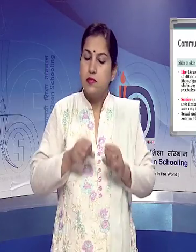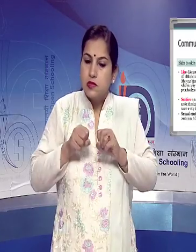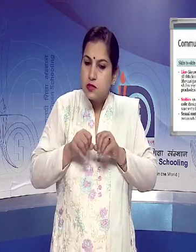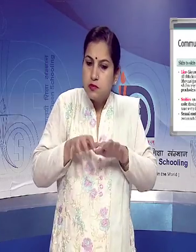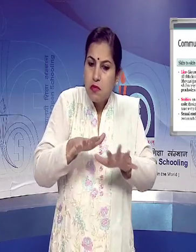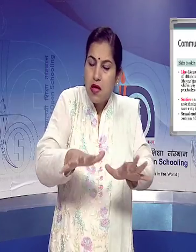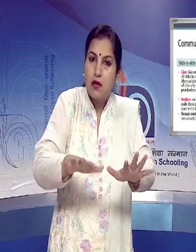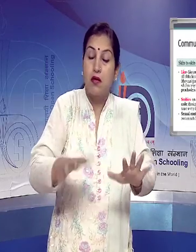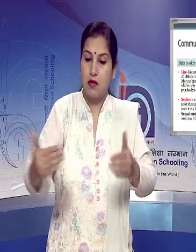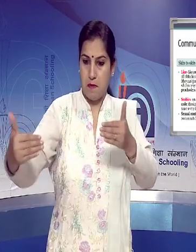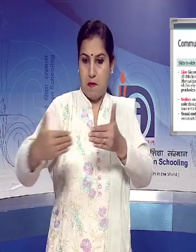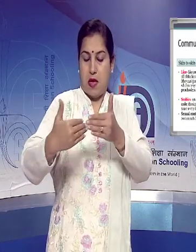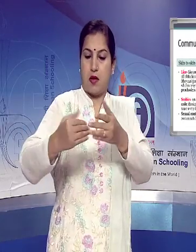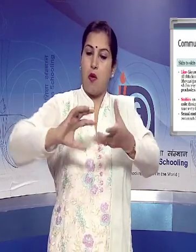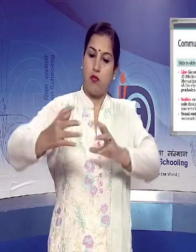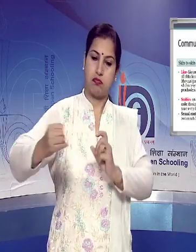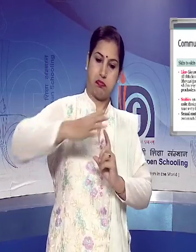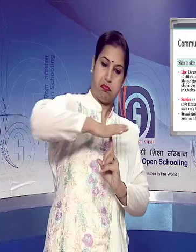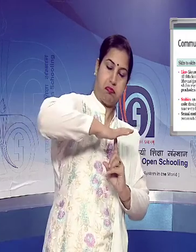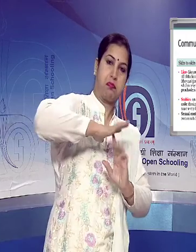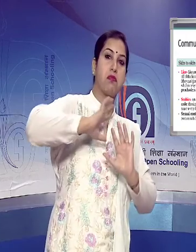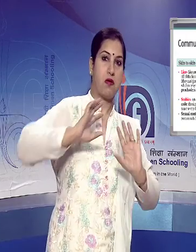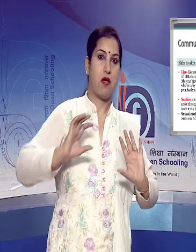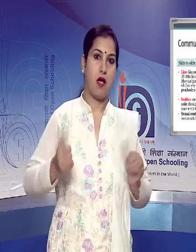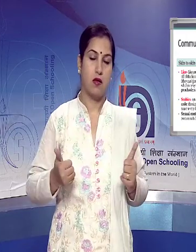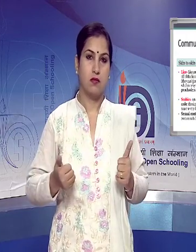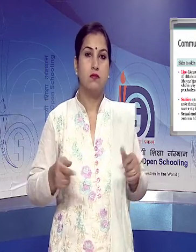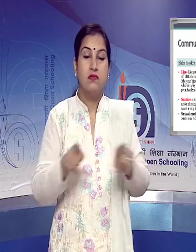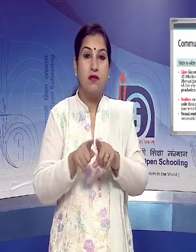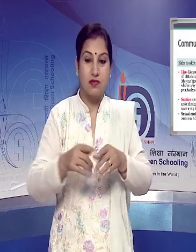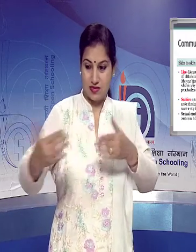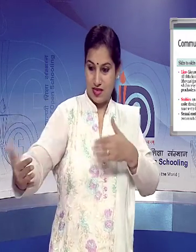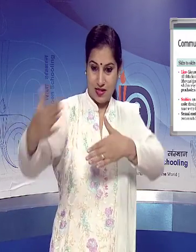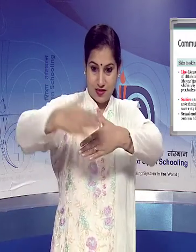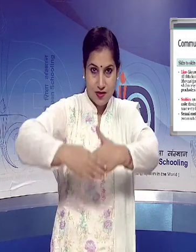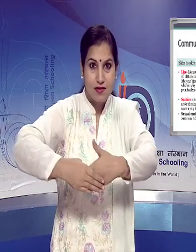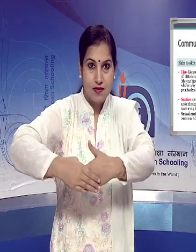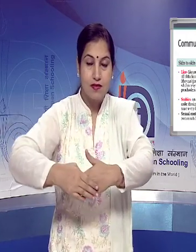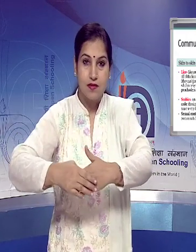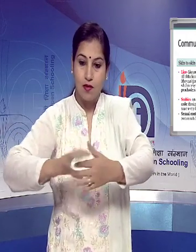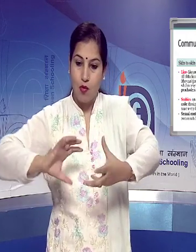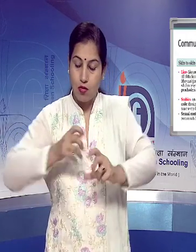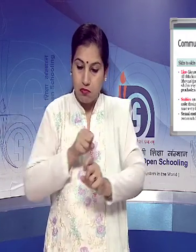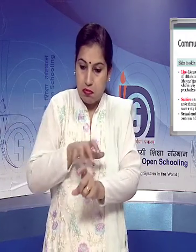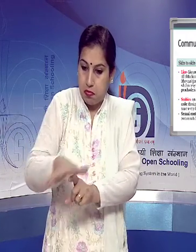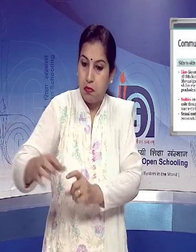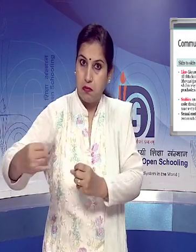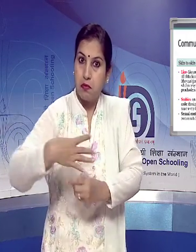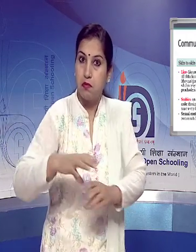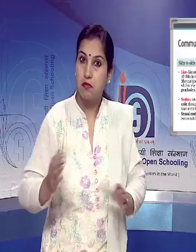It spreads through contact. You can say skin to skin contact,